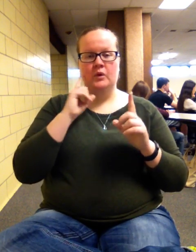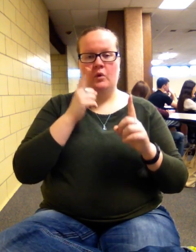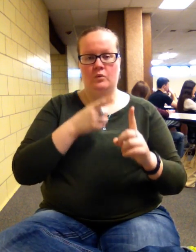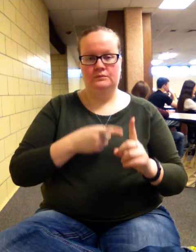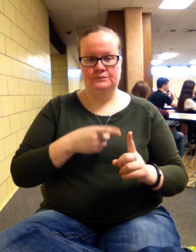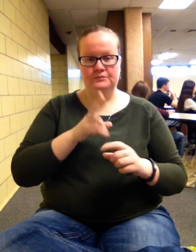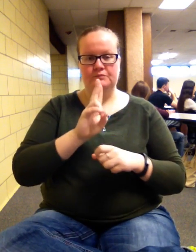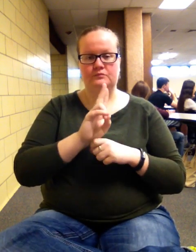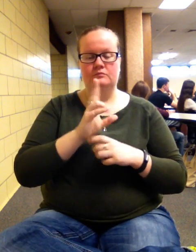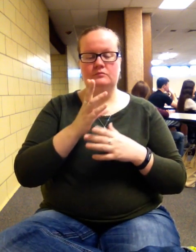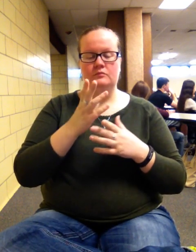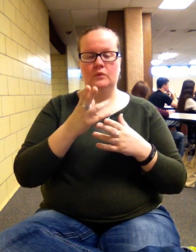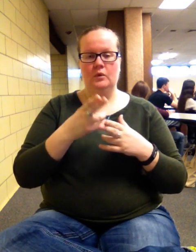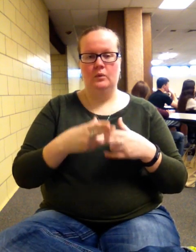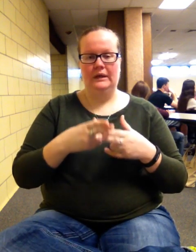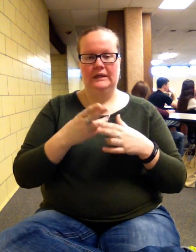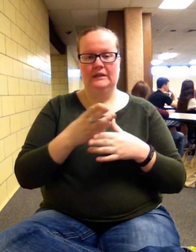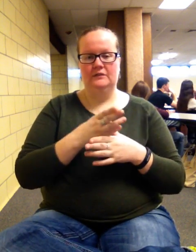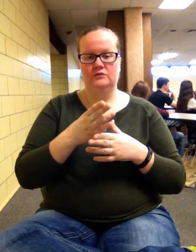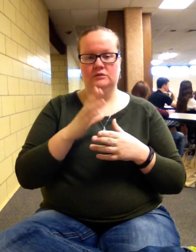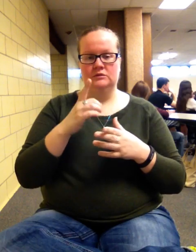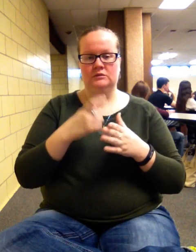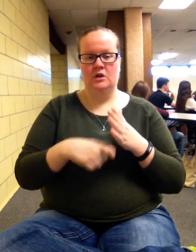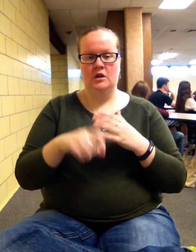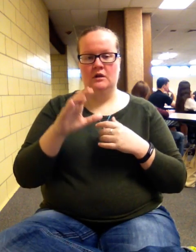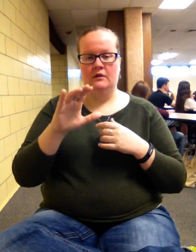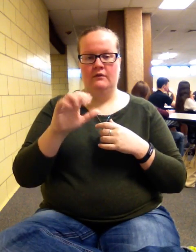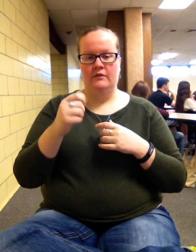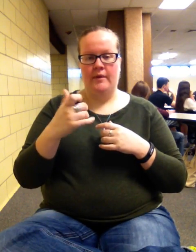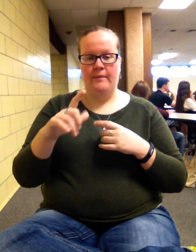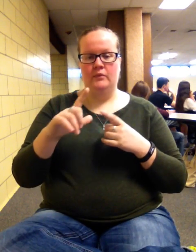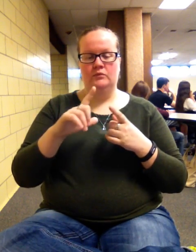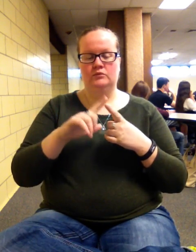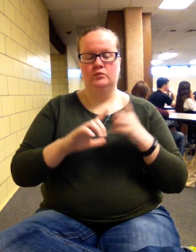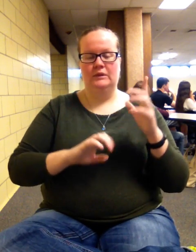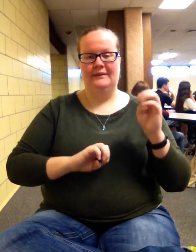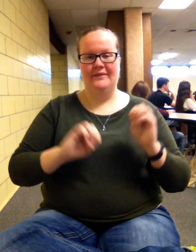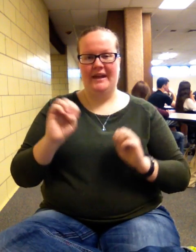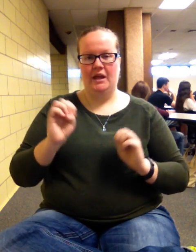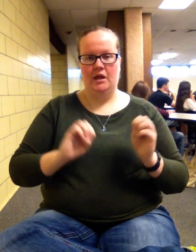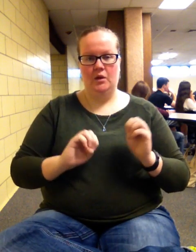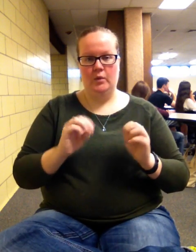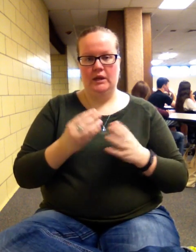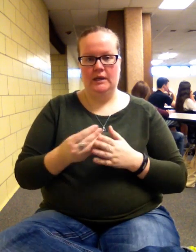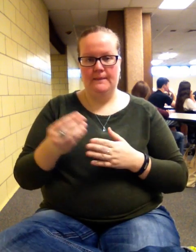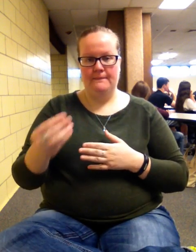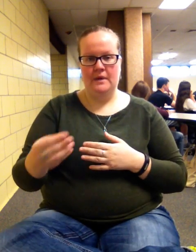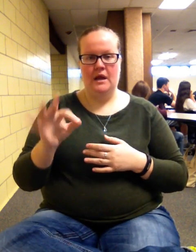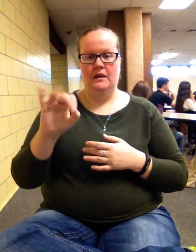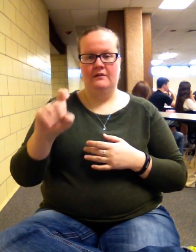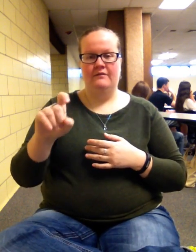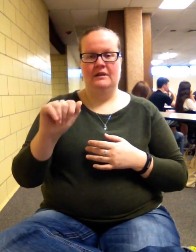cost of capital equation to evaluate buying fixed assets in Chapter 13.